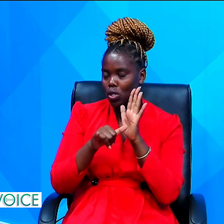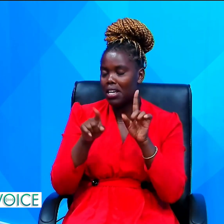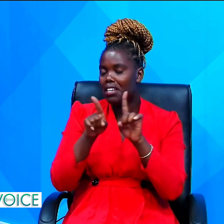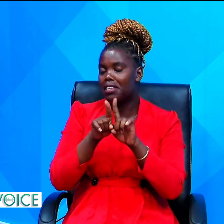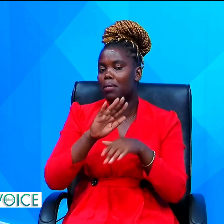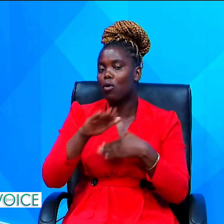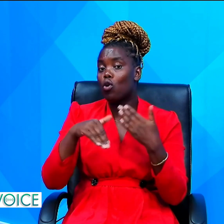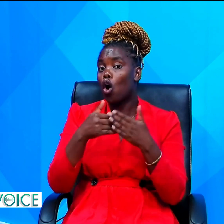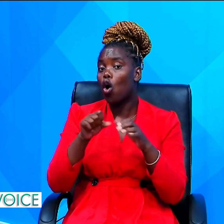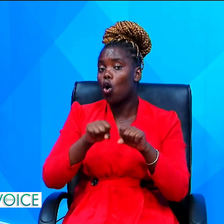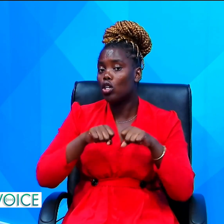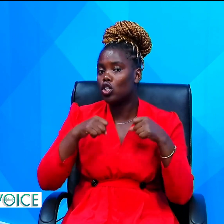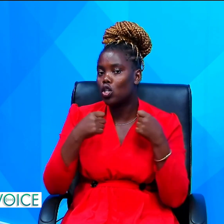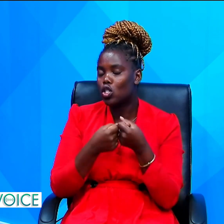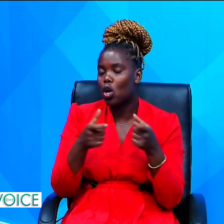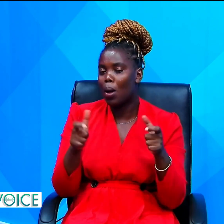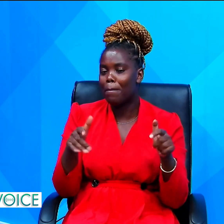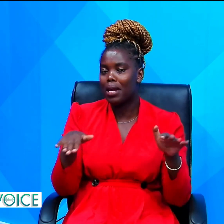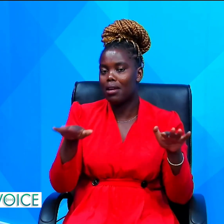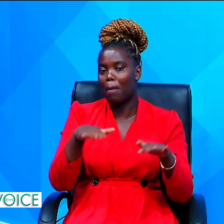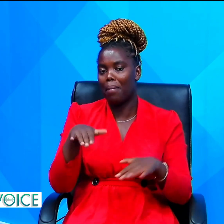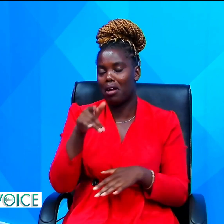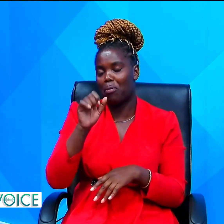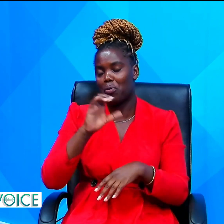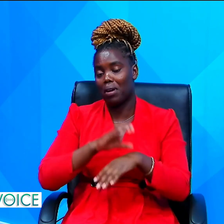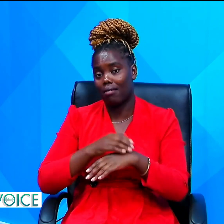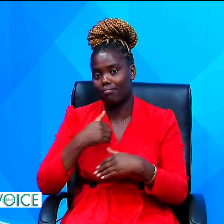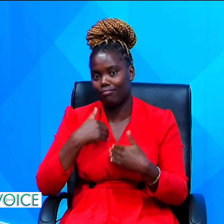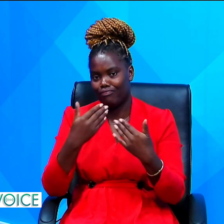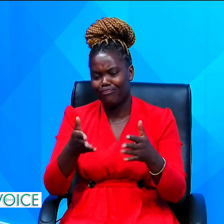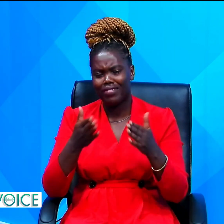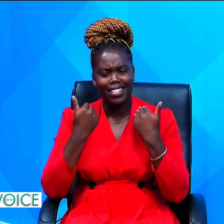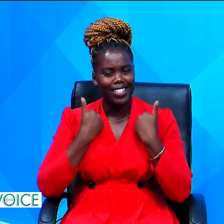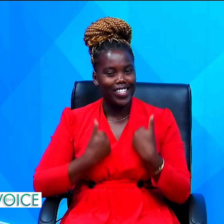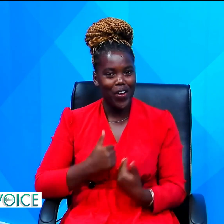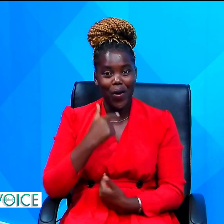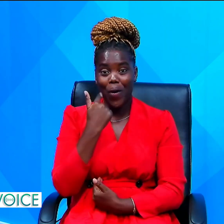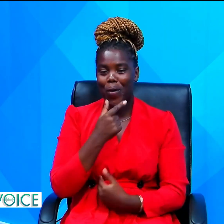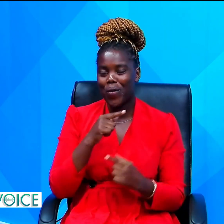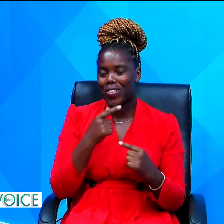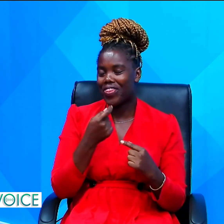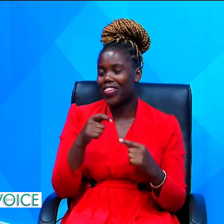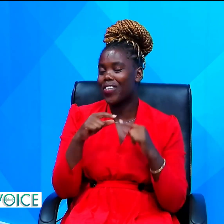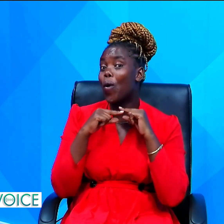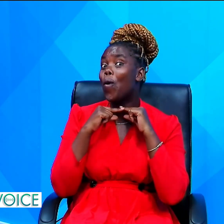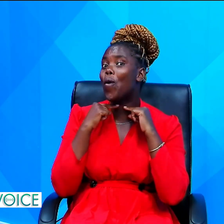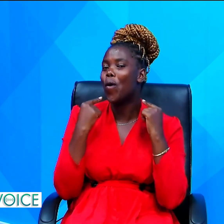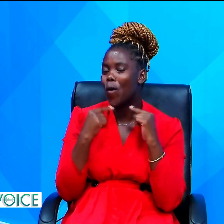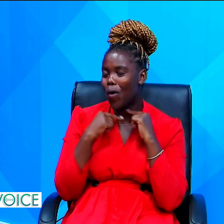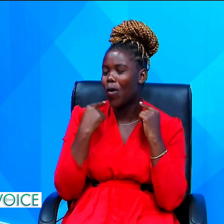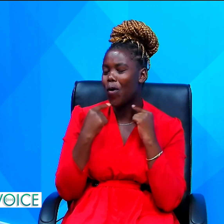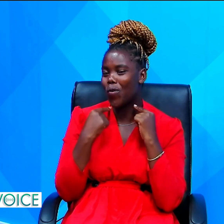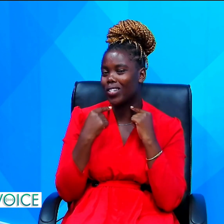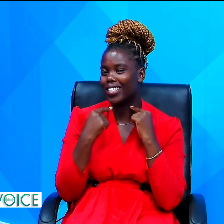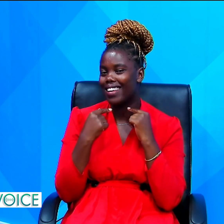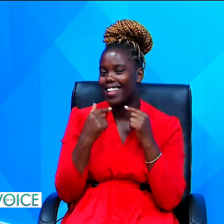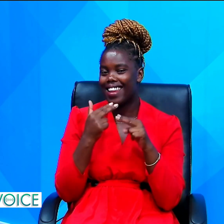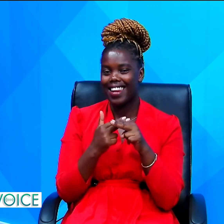and also all our social media platform. We are there. I am your host, Videlis Njoki.